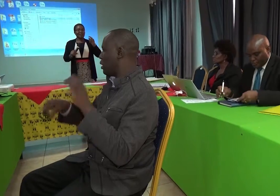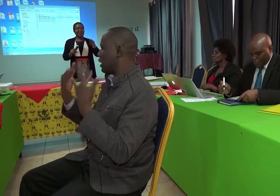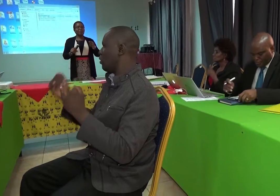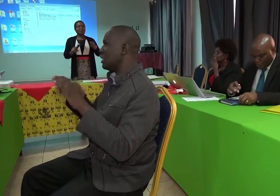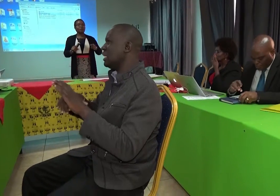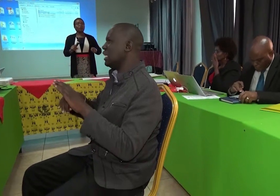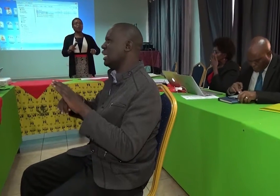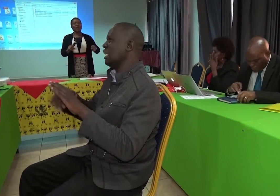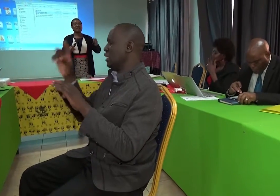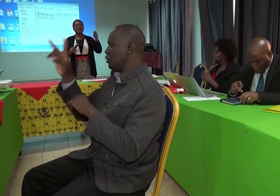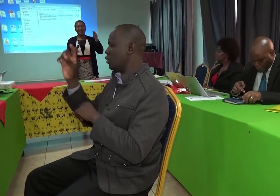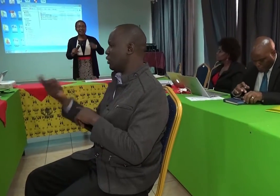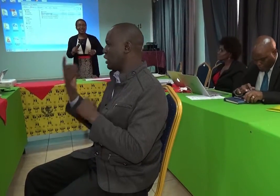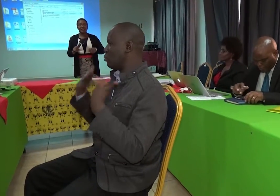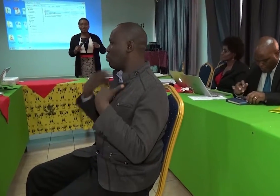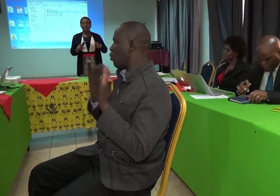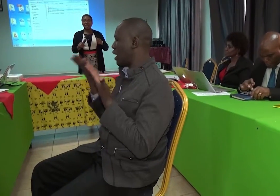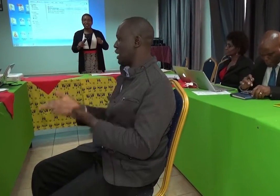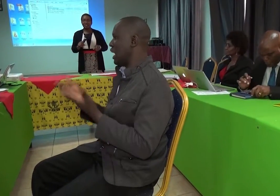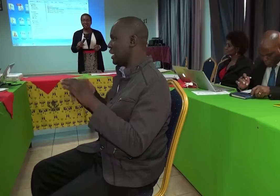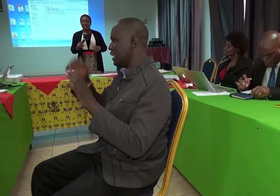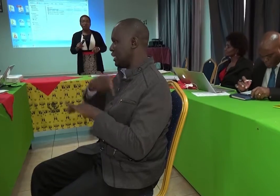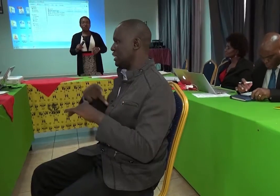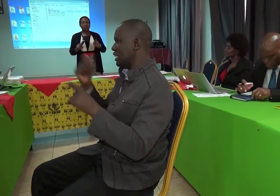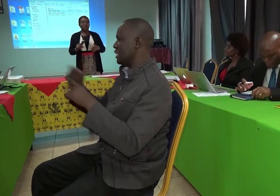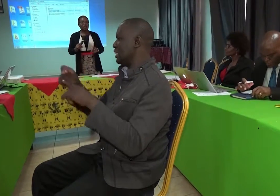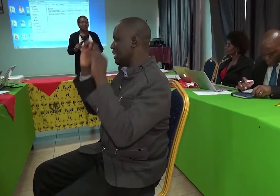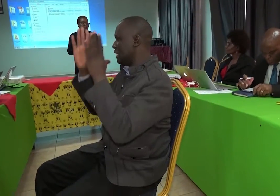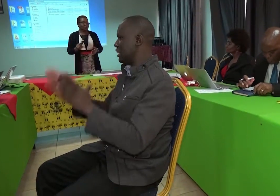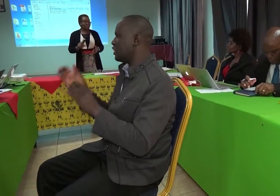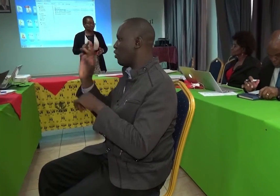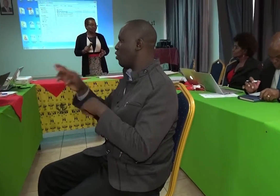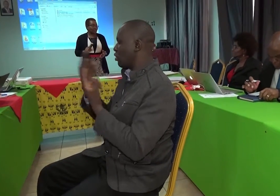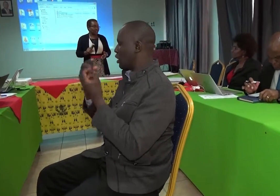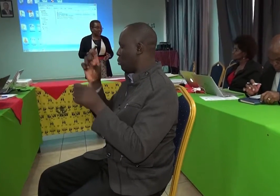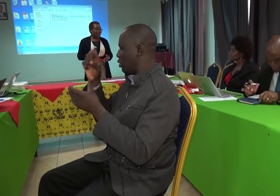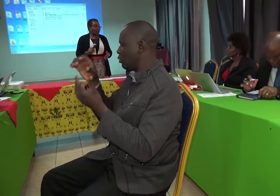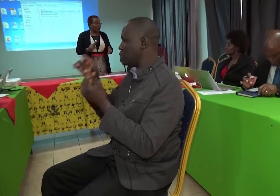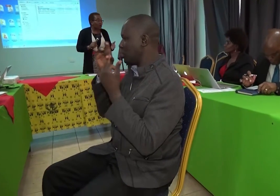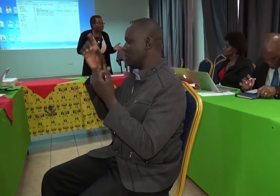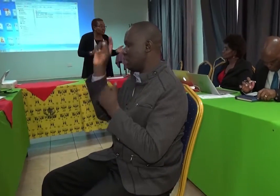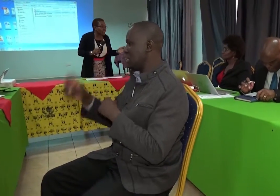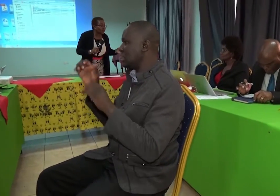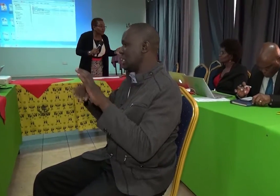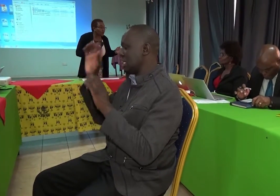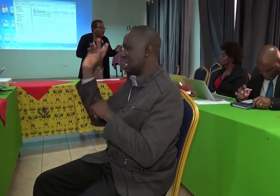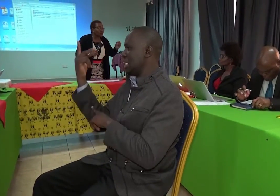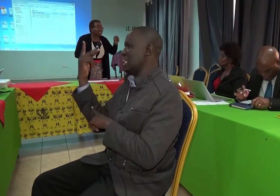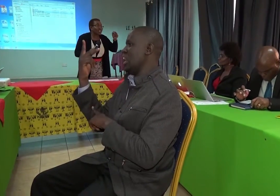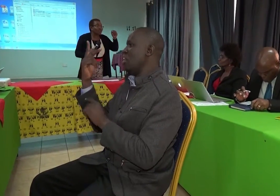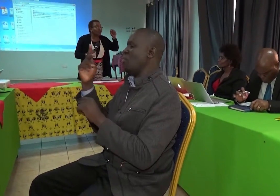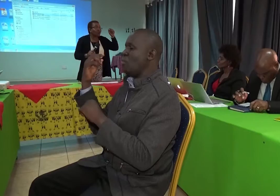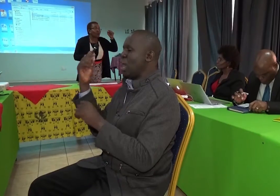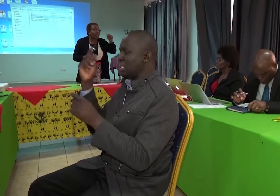remember that time, the people who were even here in KISE training teachers or talking about special needs education in Kenya were all trained from,